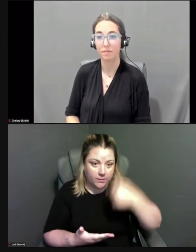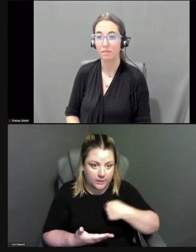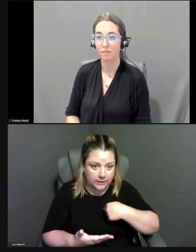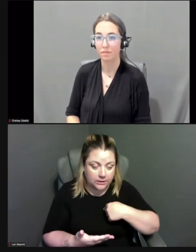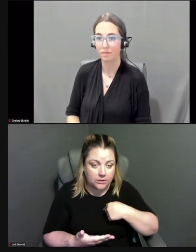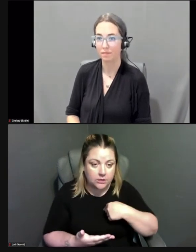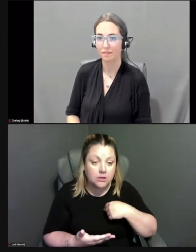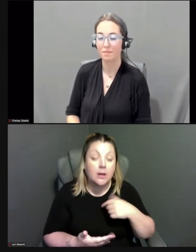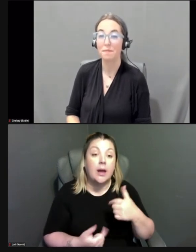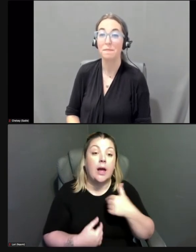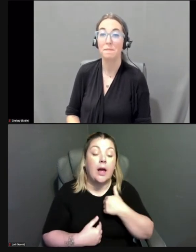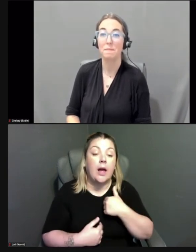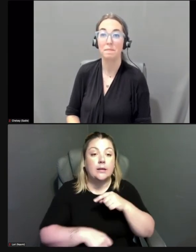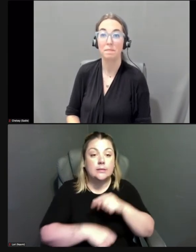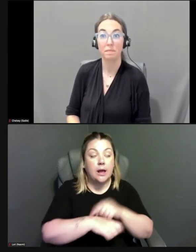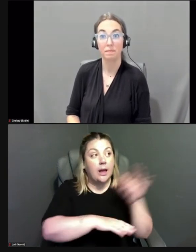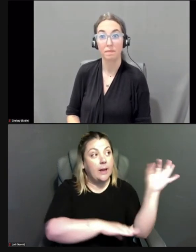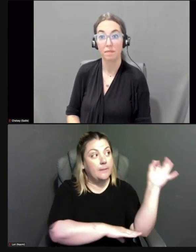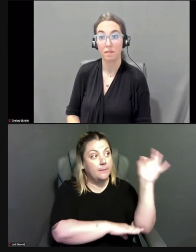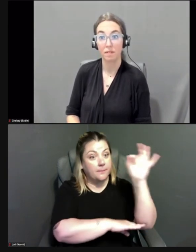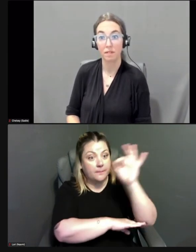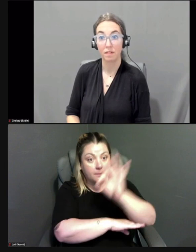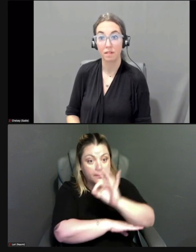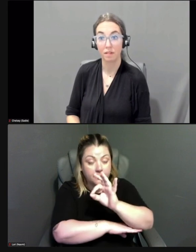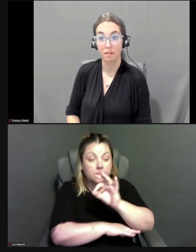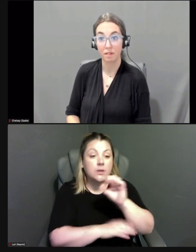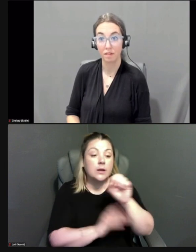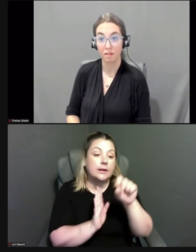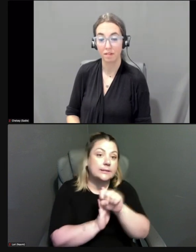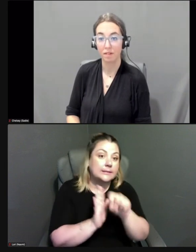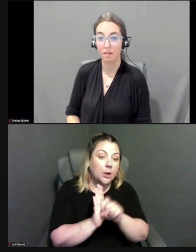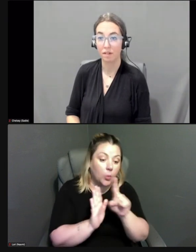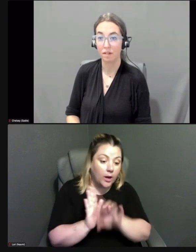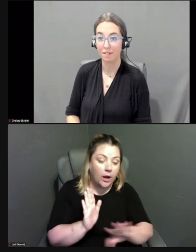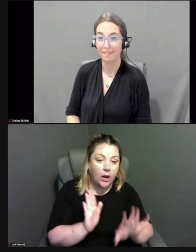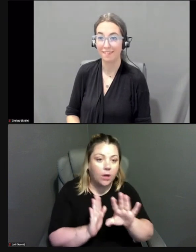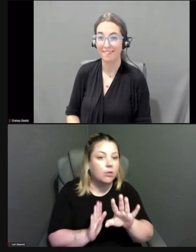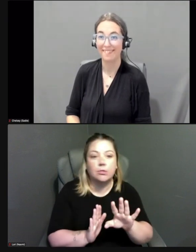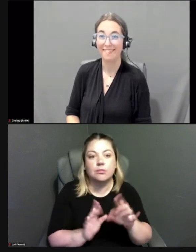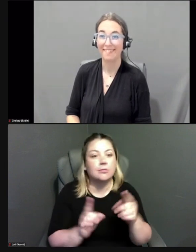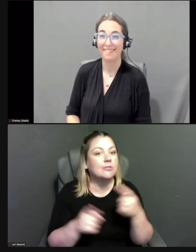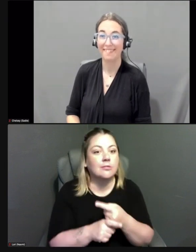day I was born and like where I was born, I am actually a Taurus.